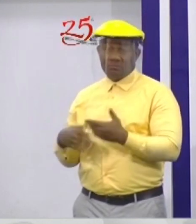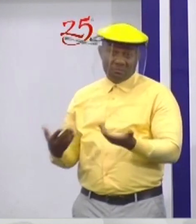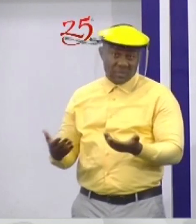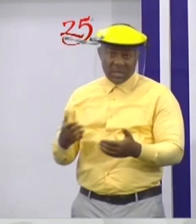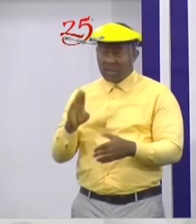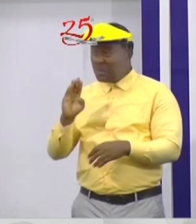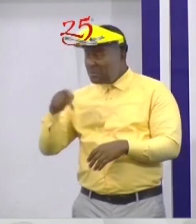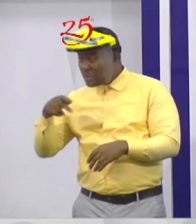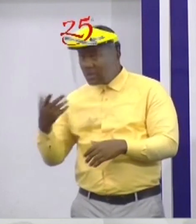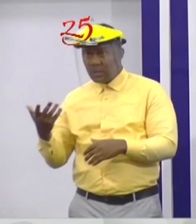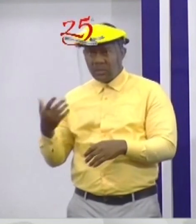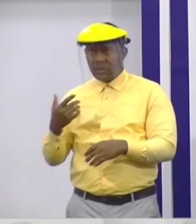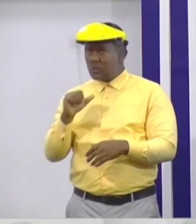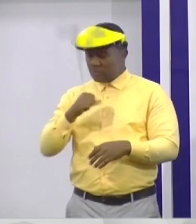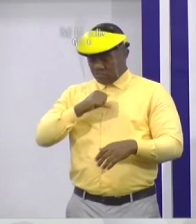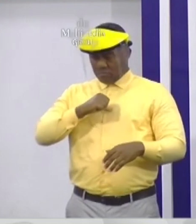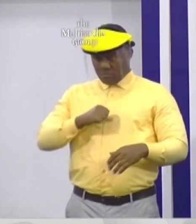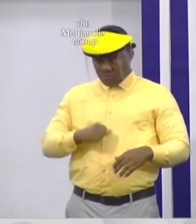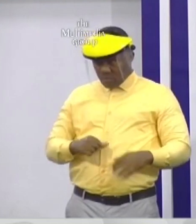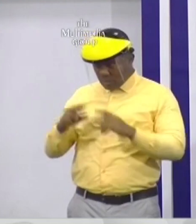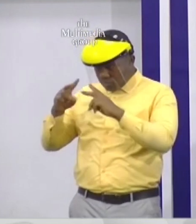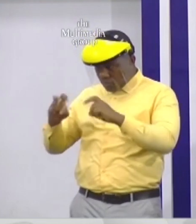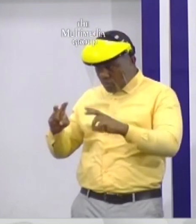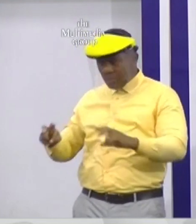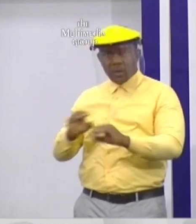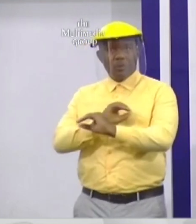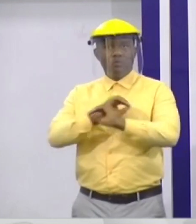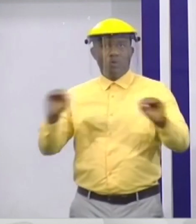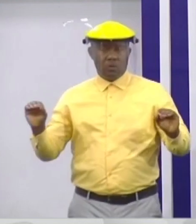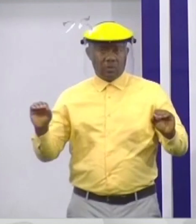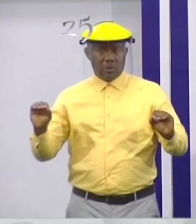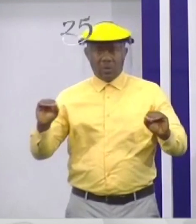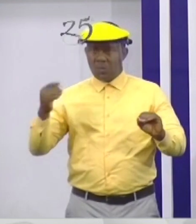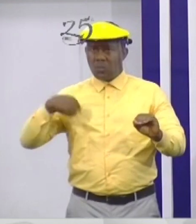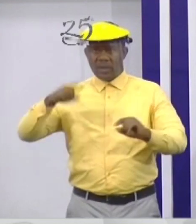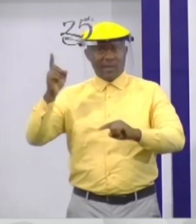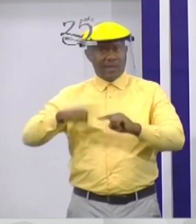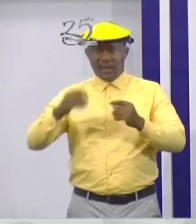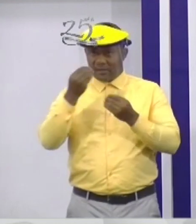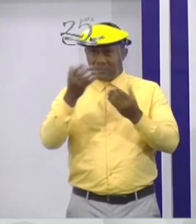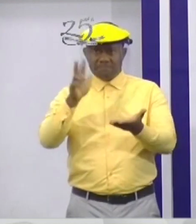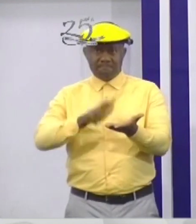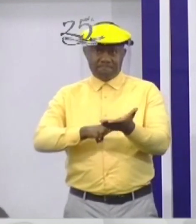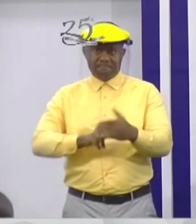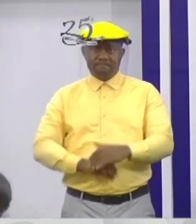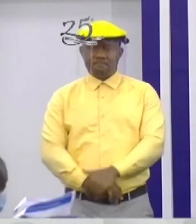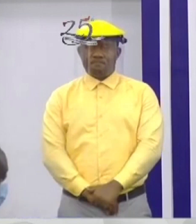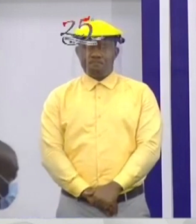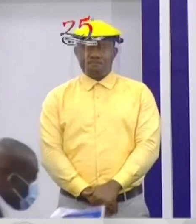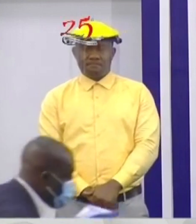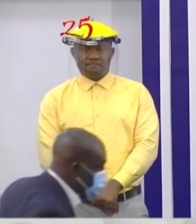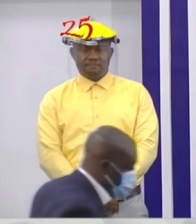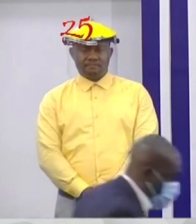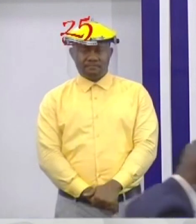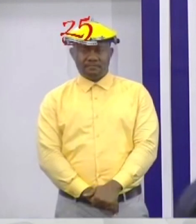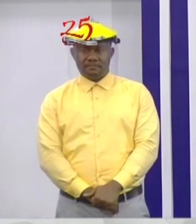not done autopsy in these conditions, and we cannot establish that yet. Thank you very much, Honorable Minister.